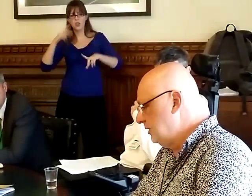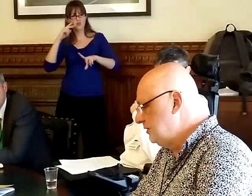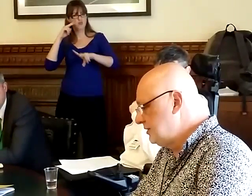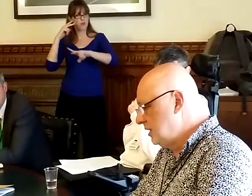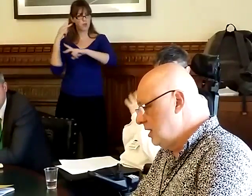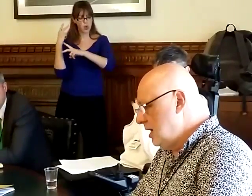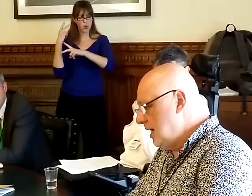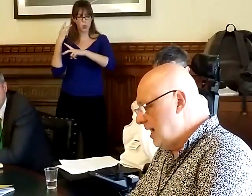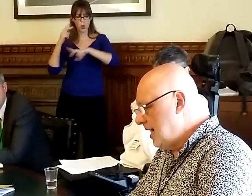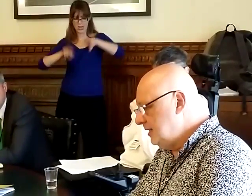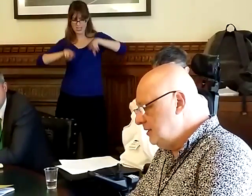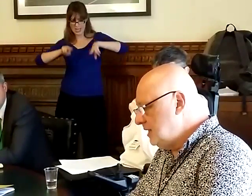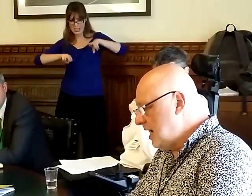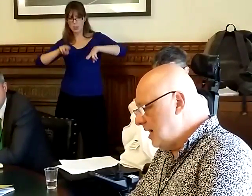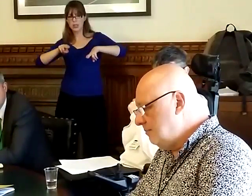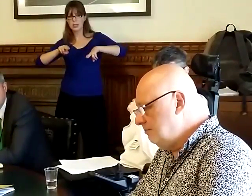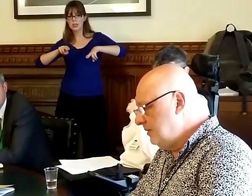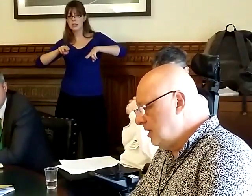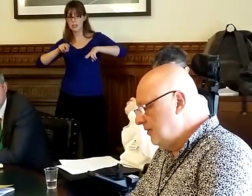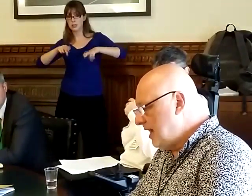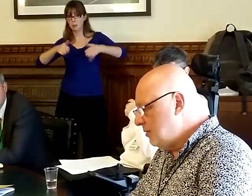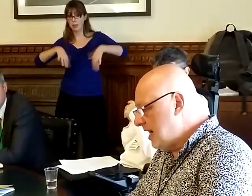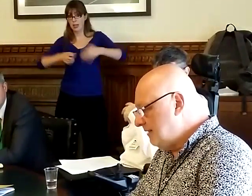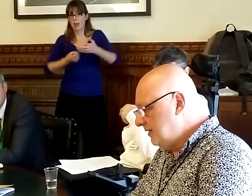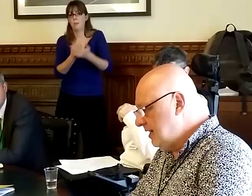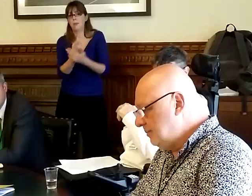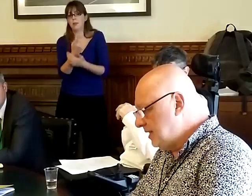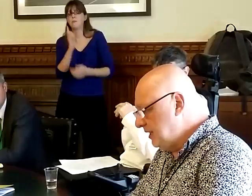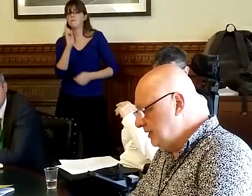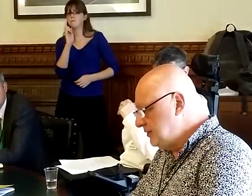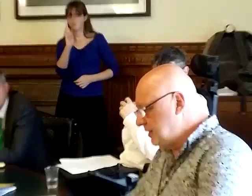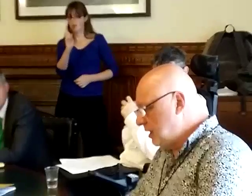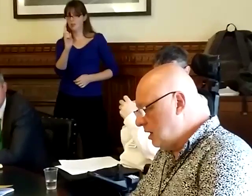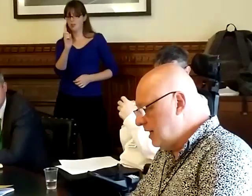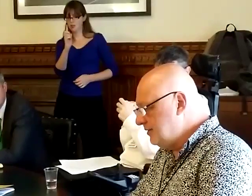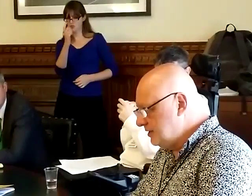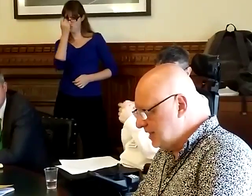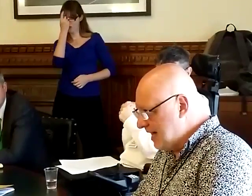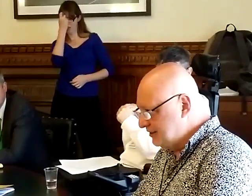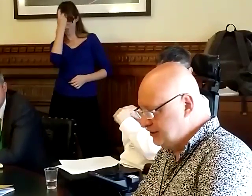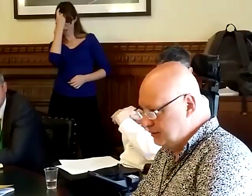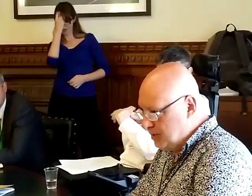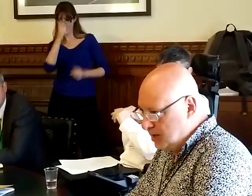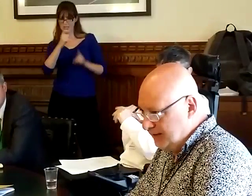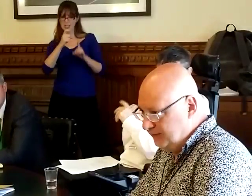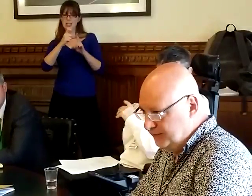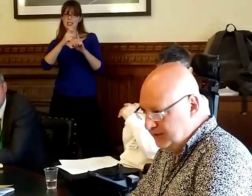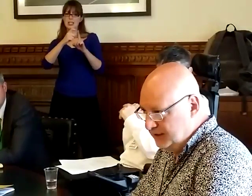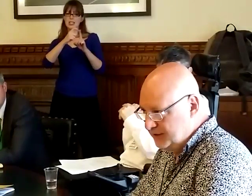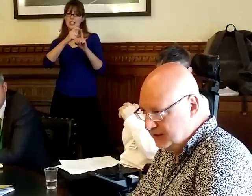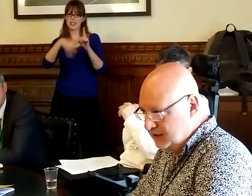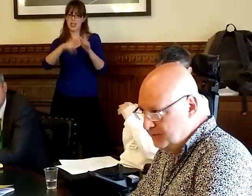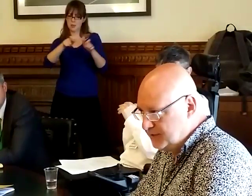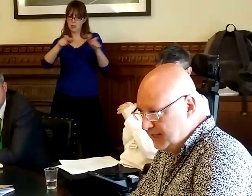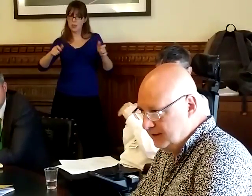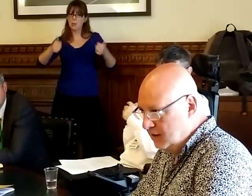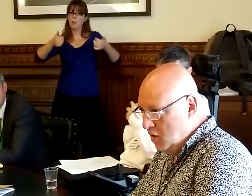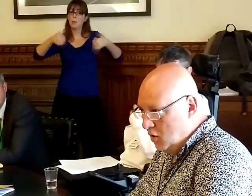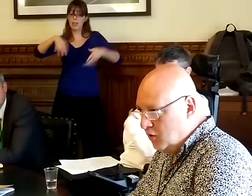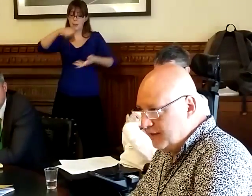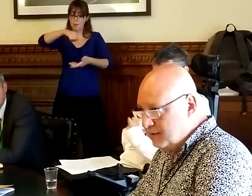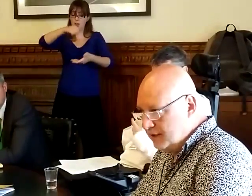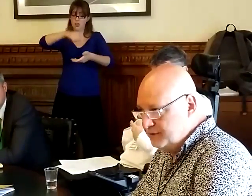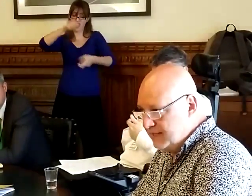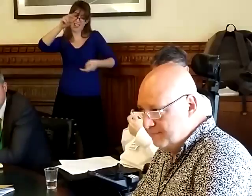or assessments, and they were having their budgets either slashed by